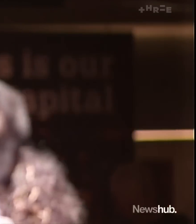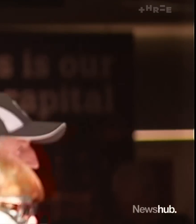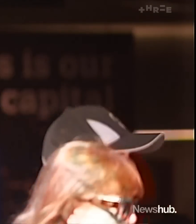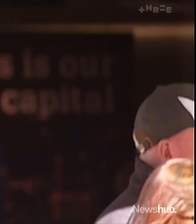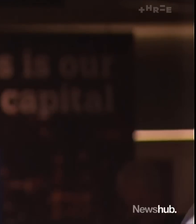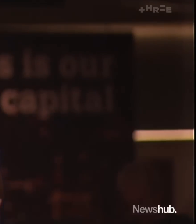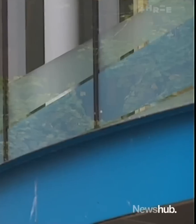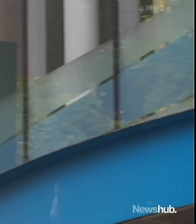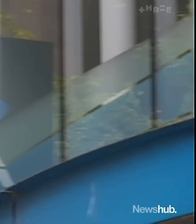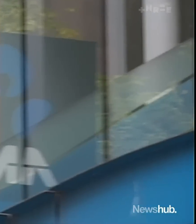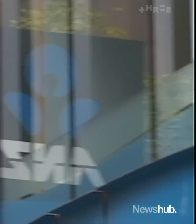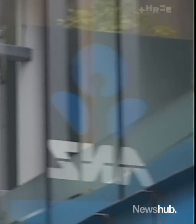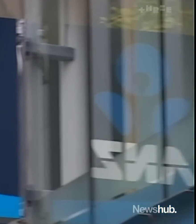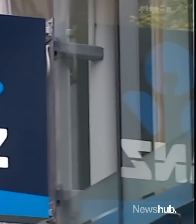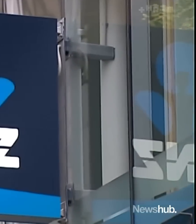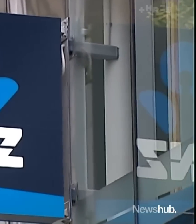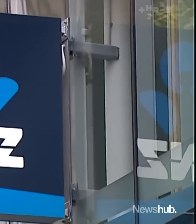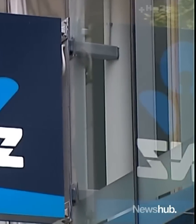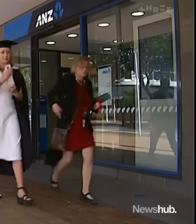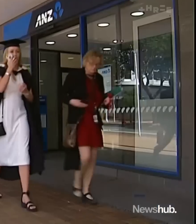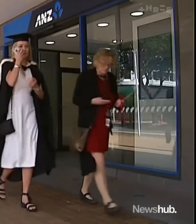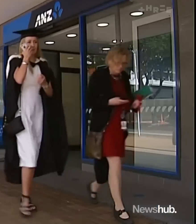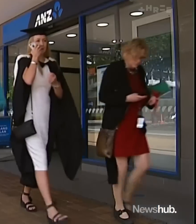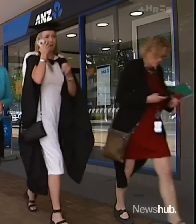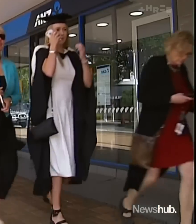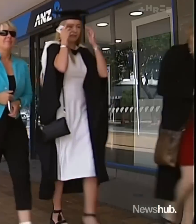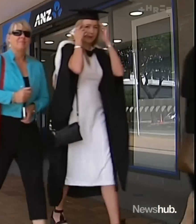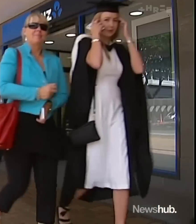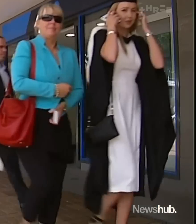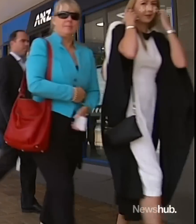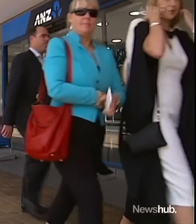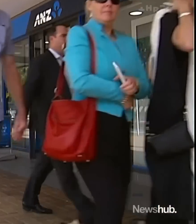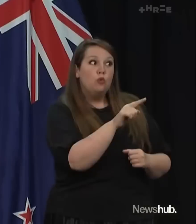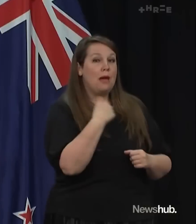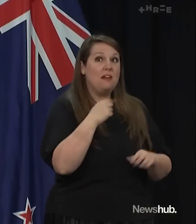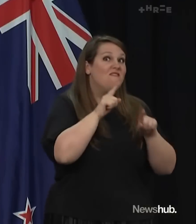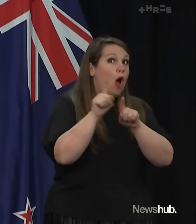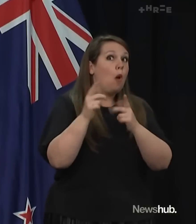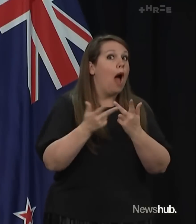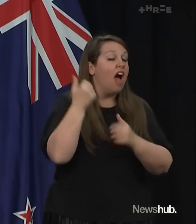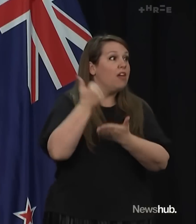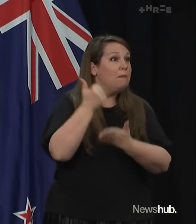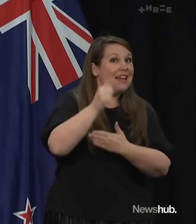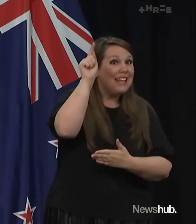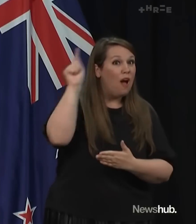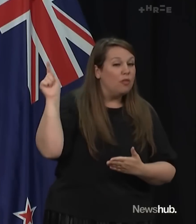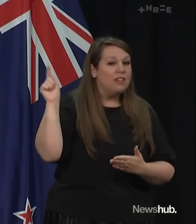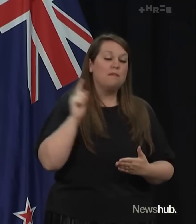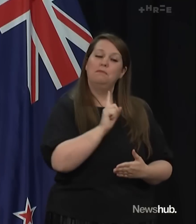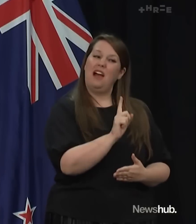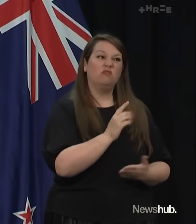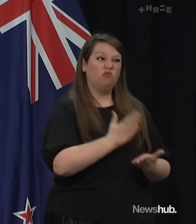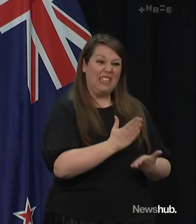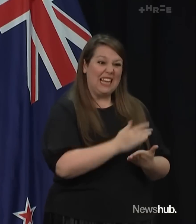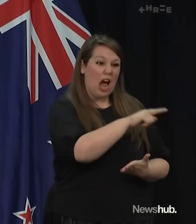12%. ANZ recently $2.3 billion, up 20%. Are they demonstrating social licence? Are